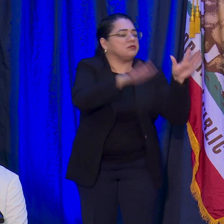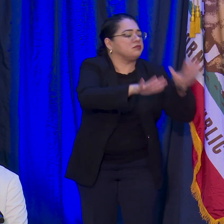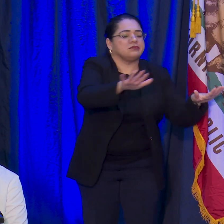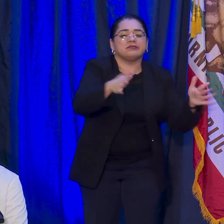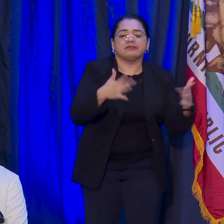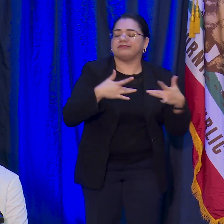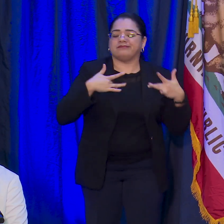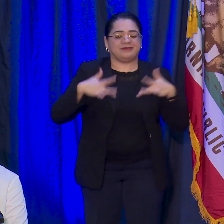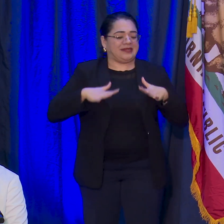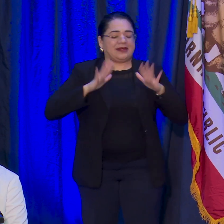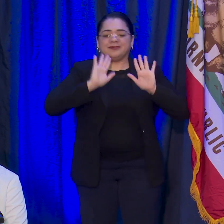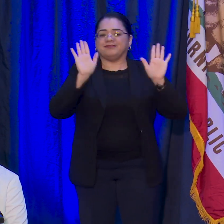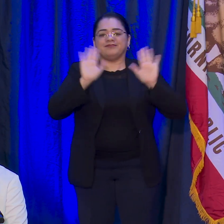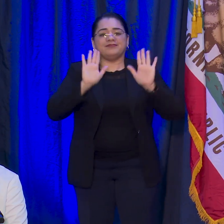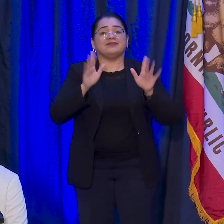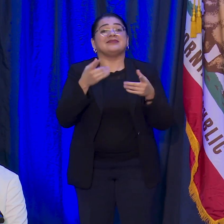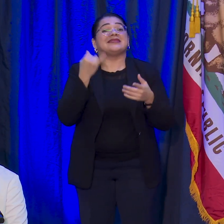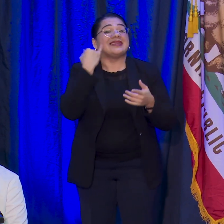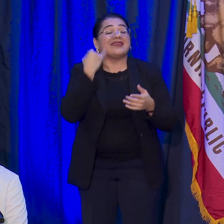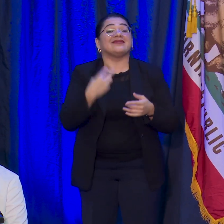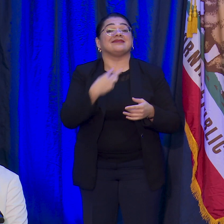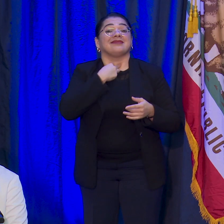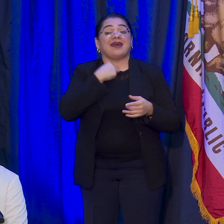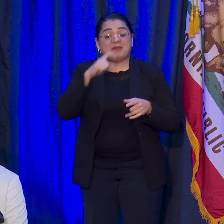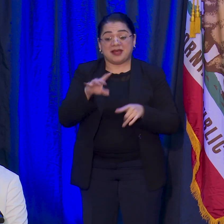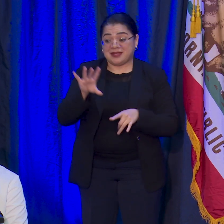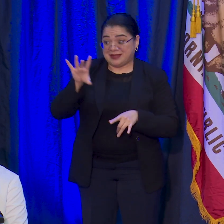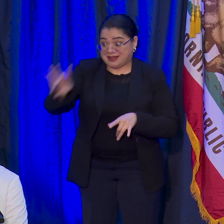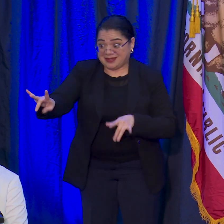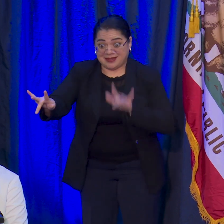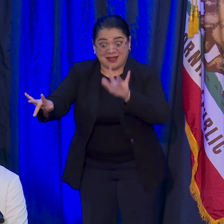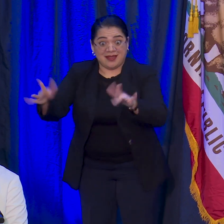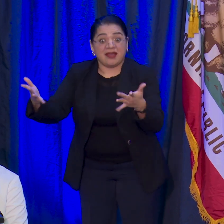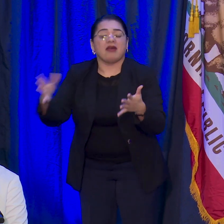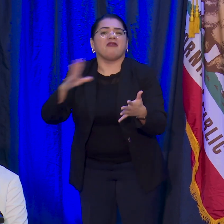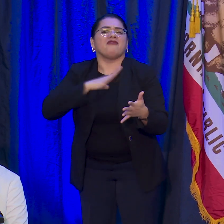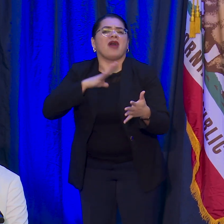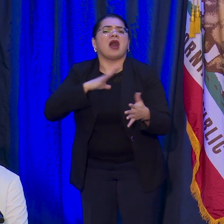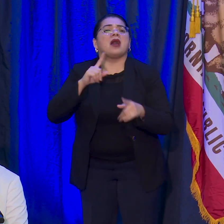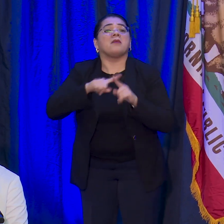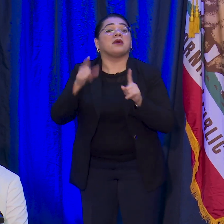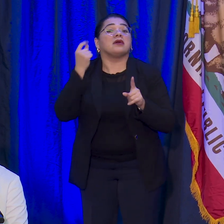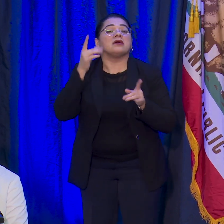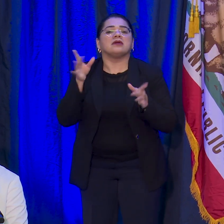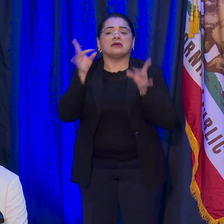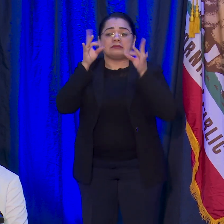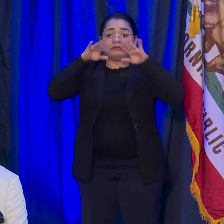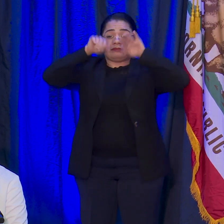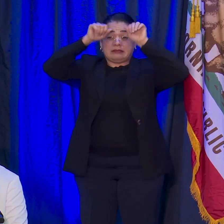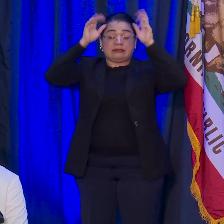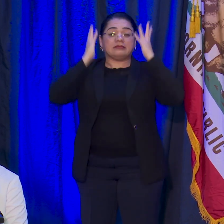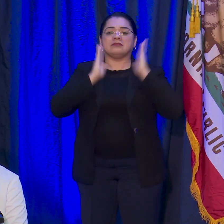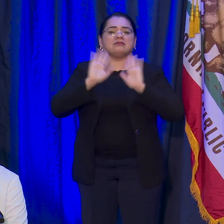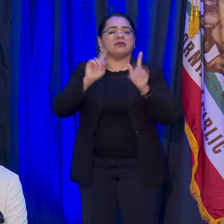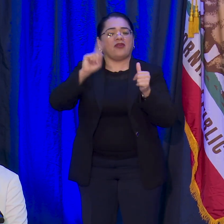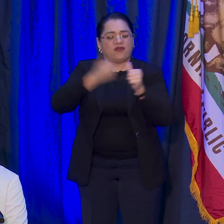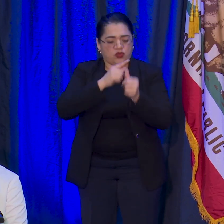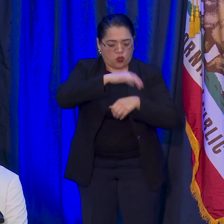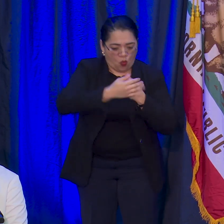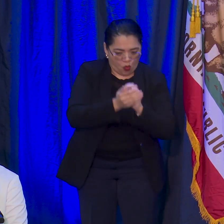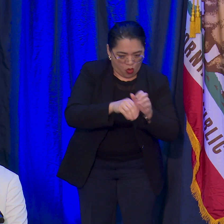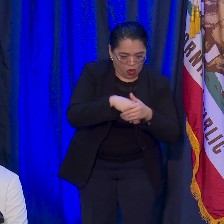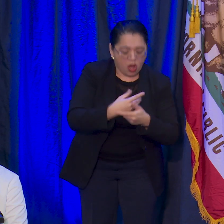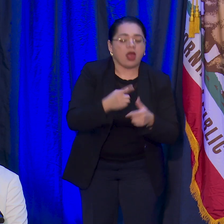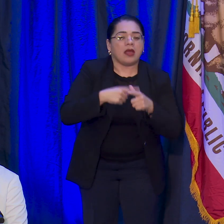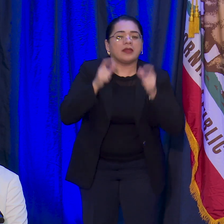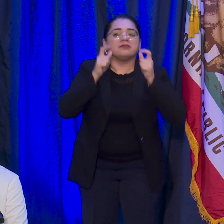is unavoidable, don't touch your face until you can wash your hands with soap and water for at least 20 seconds.